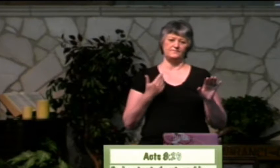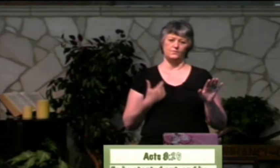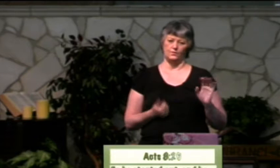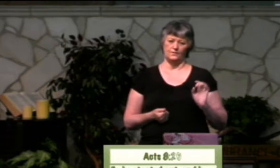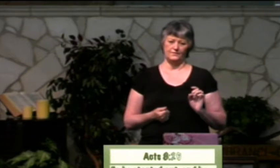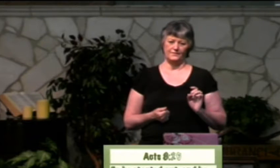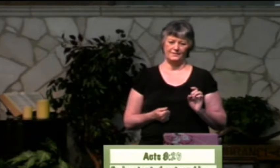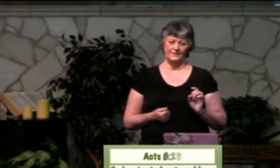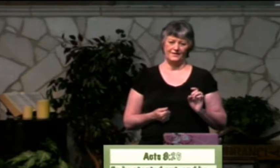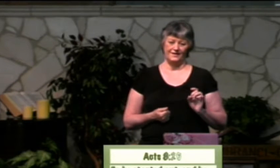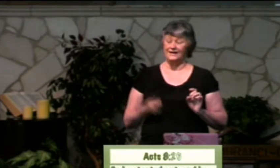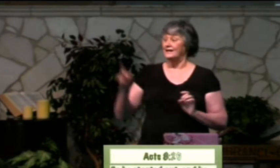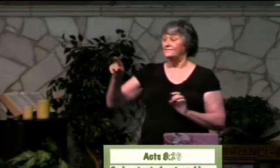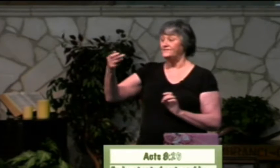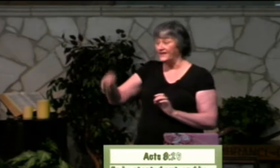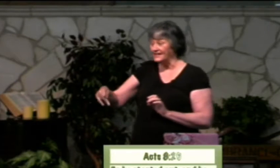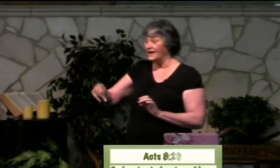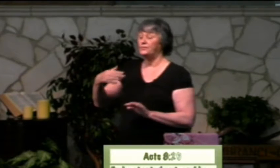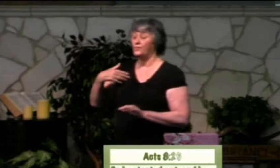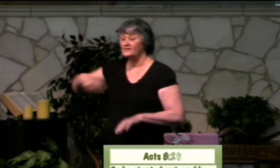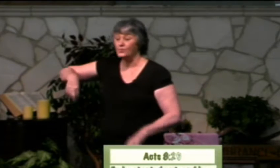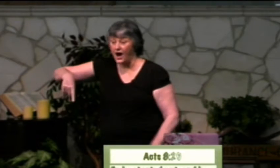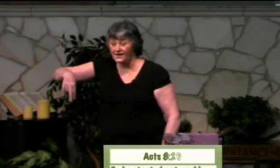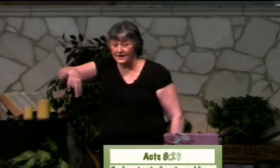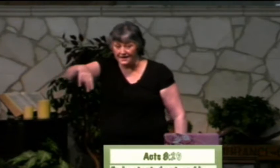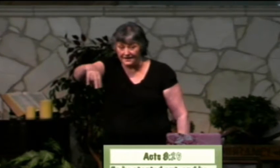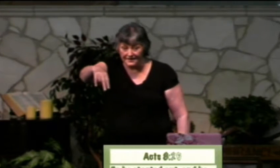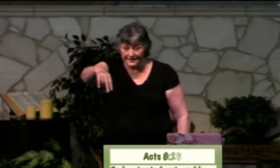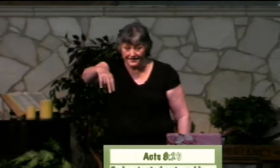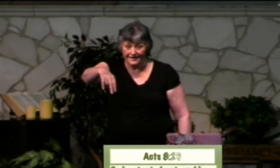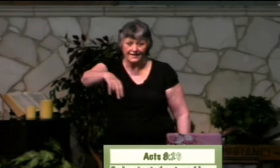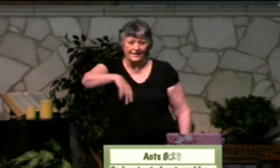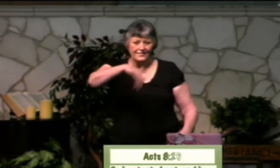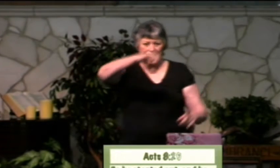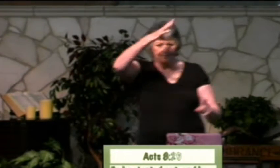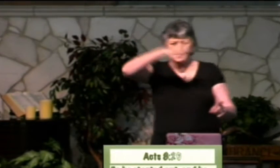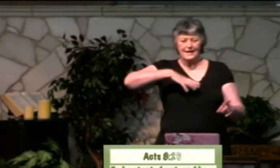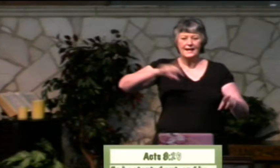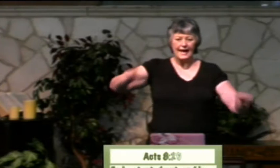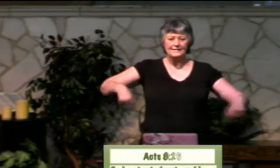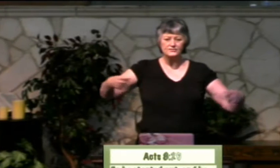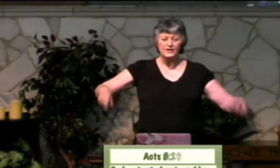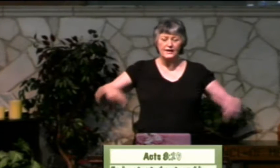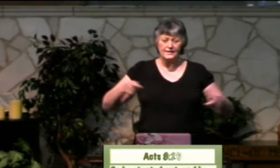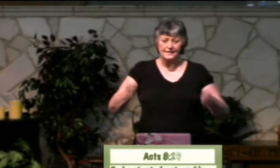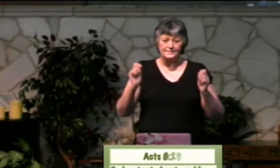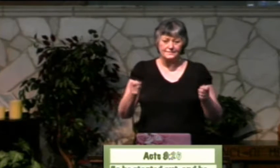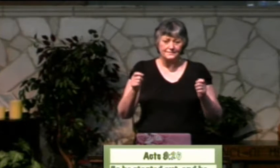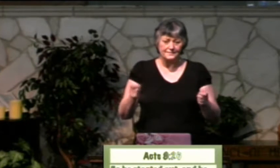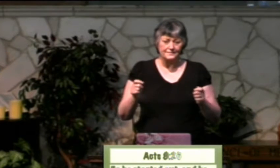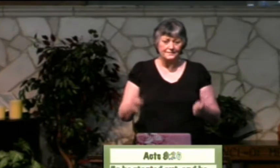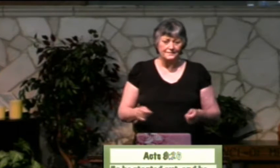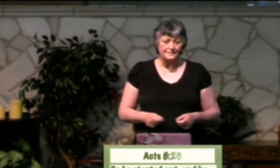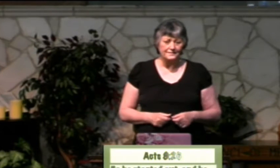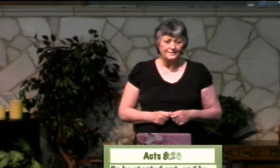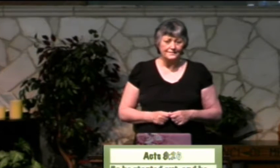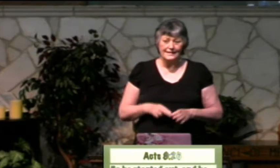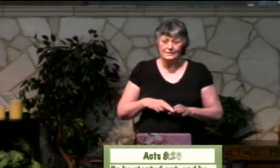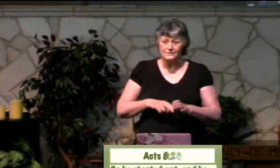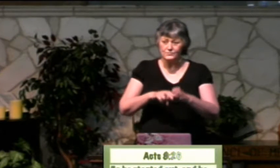before. Philip was walking. That man had a chariot. He was